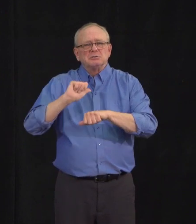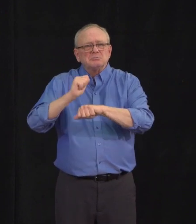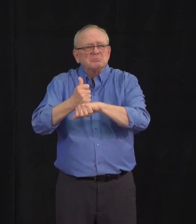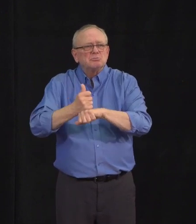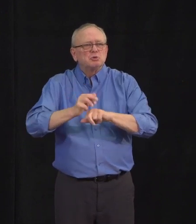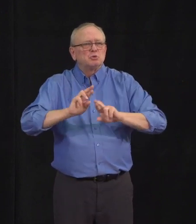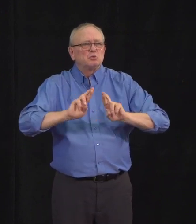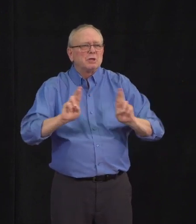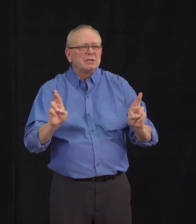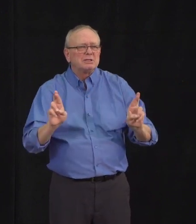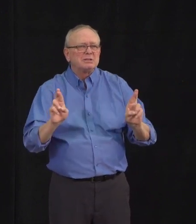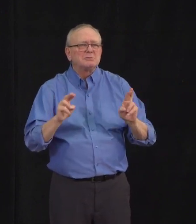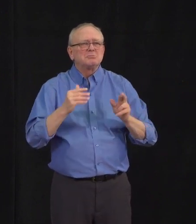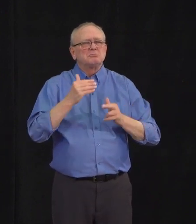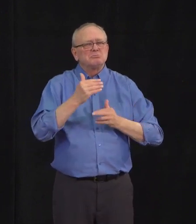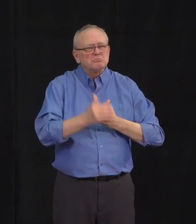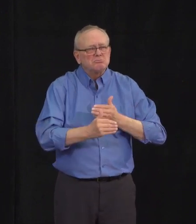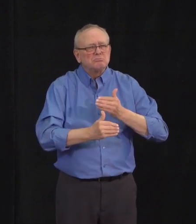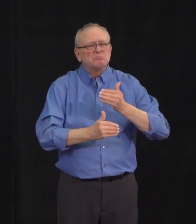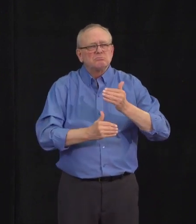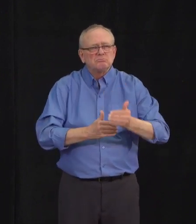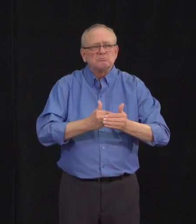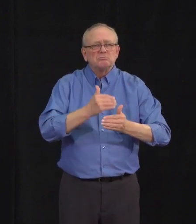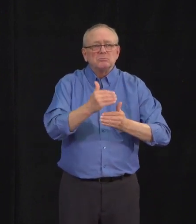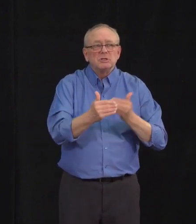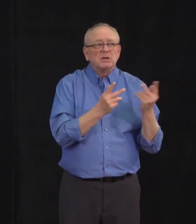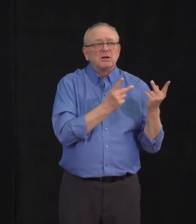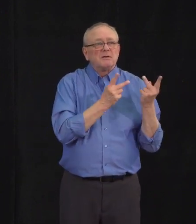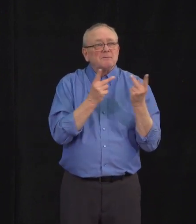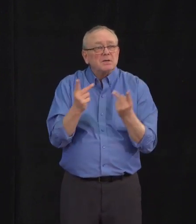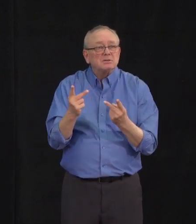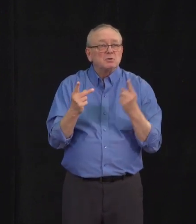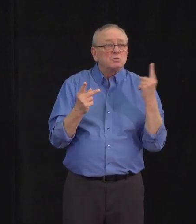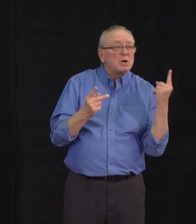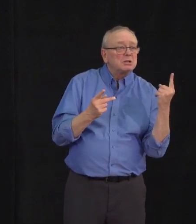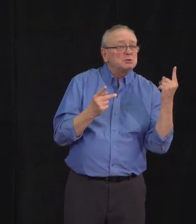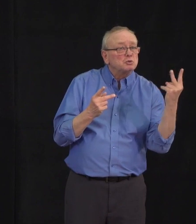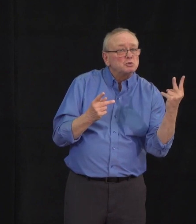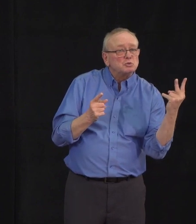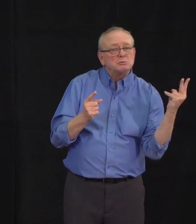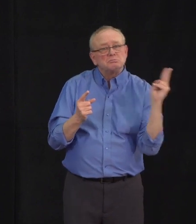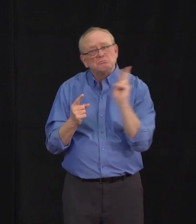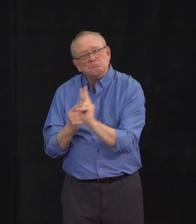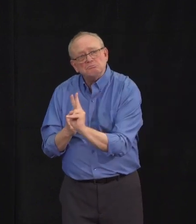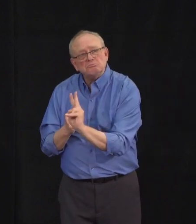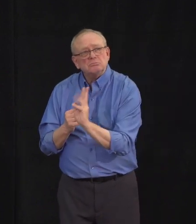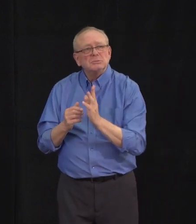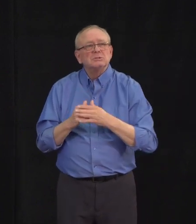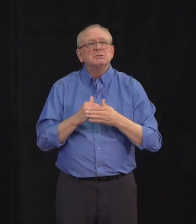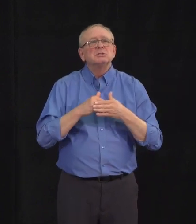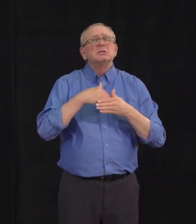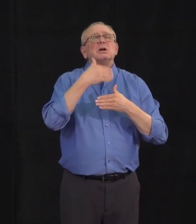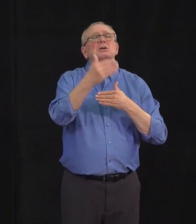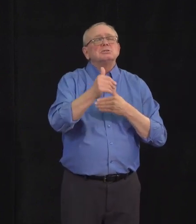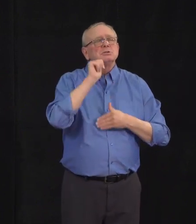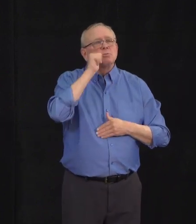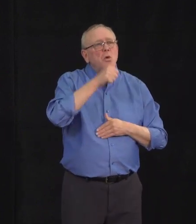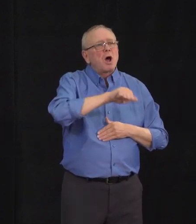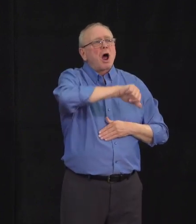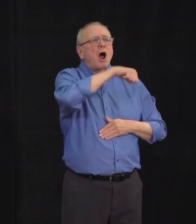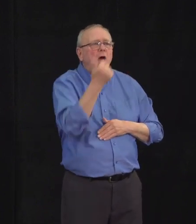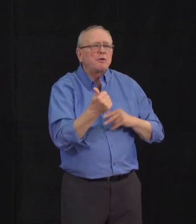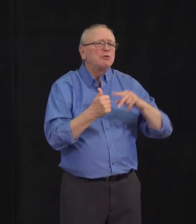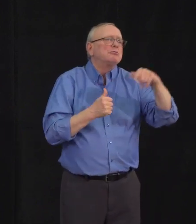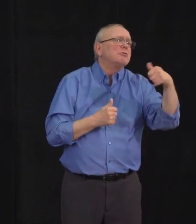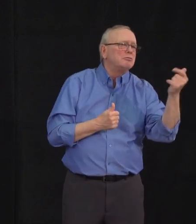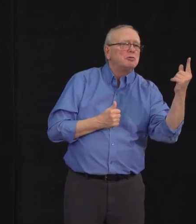wait one at a time, but perhaps those visits can be staggered over a series of days or weeks. So this is a work in progress, and we'll be happy